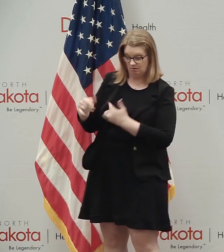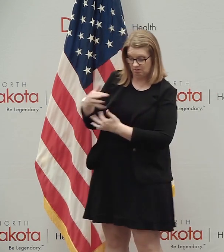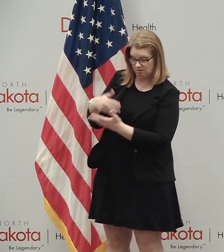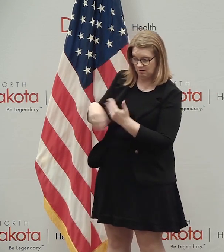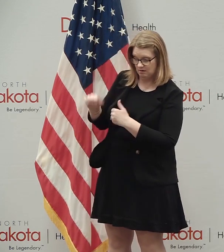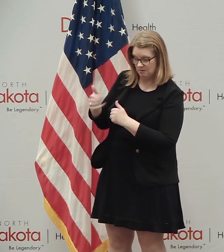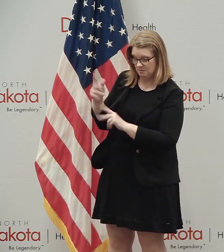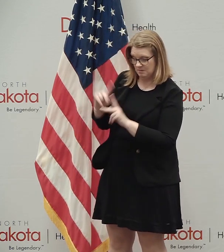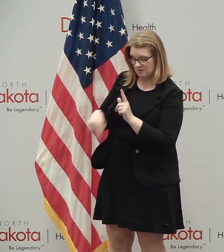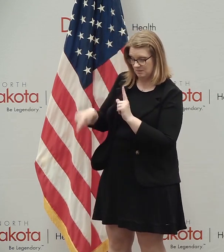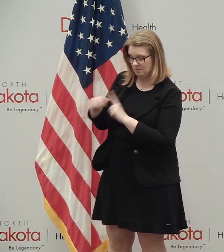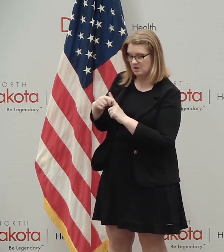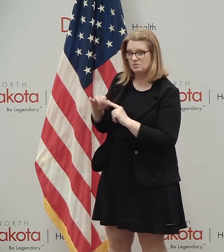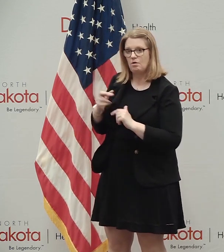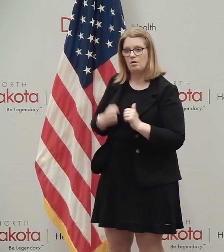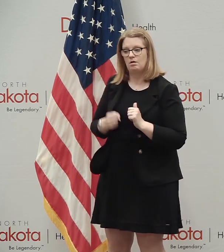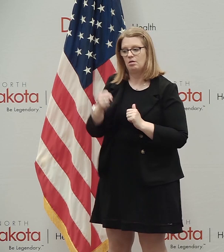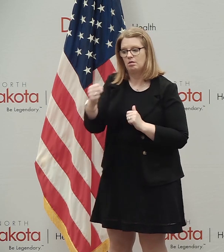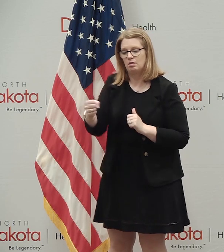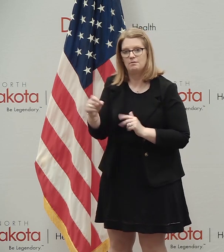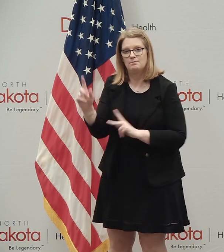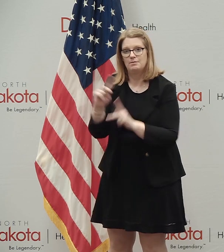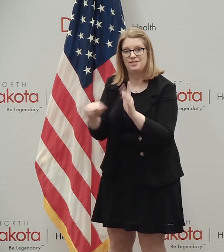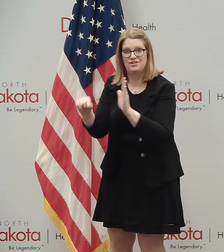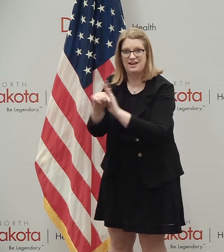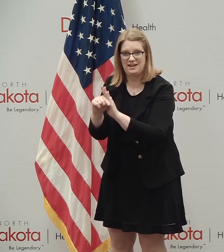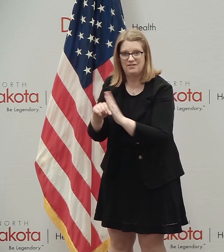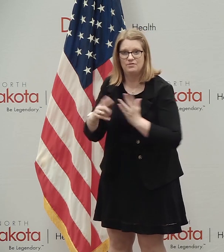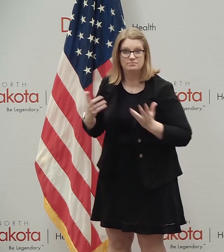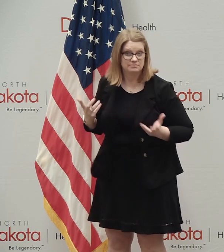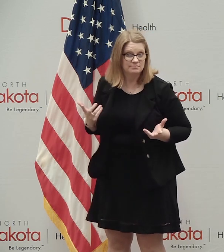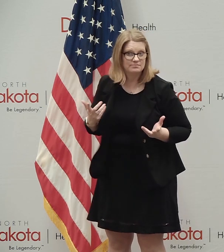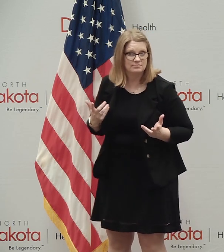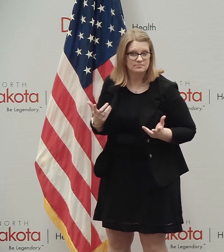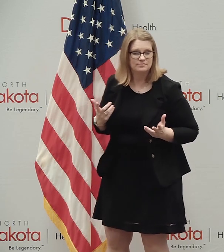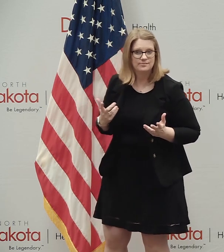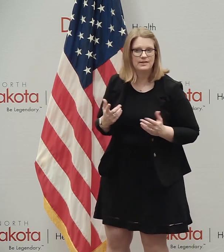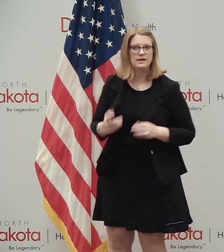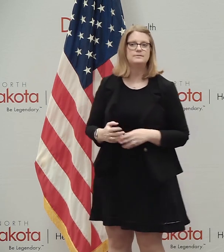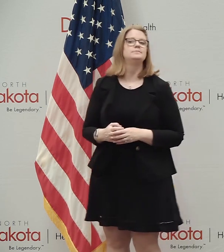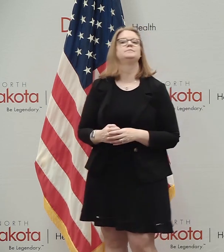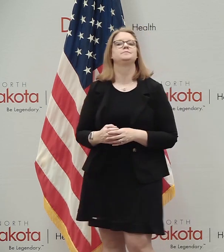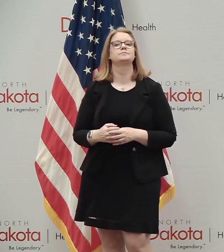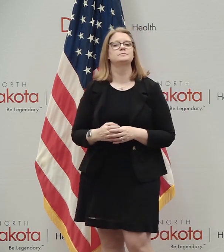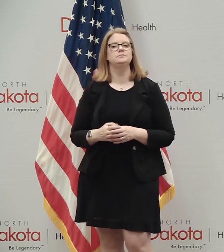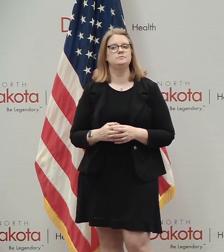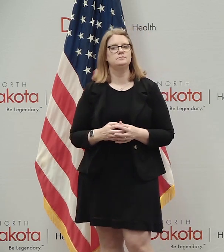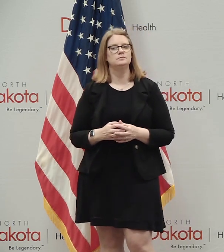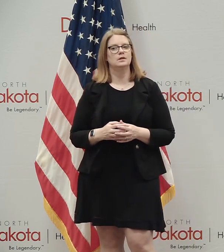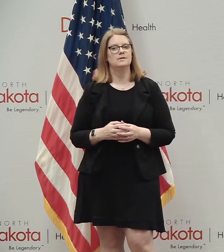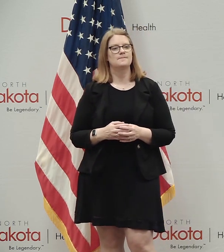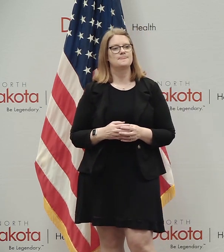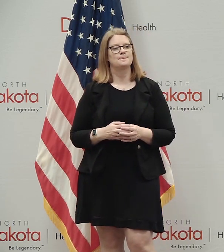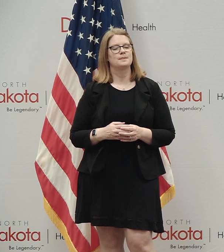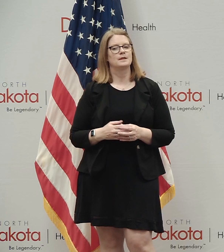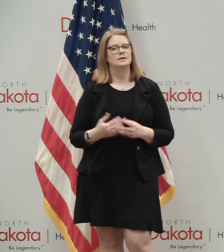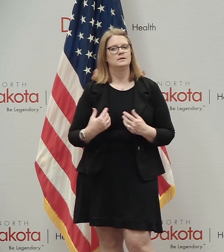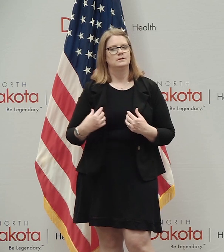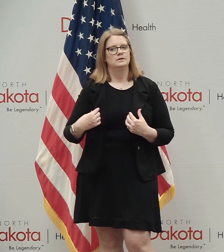you move back into a population of people that are negative. And we believe that there is